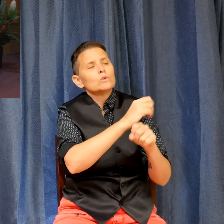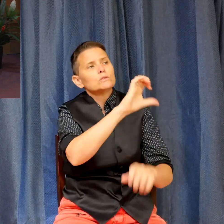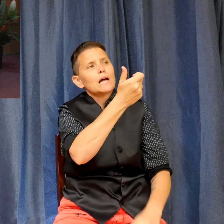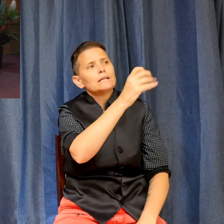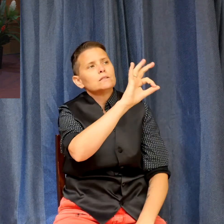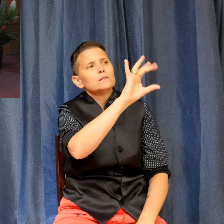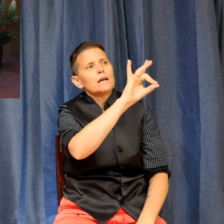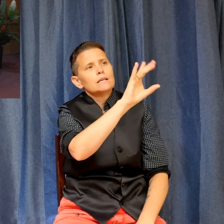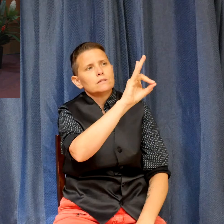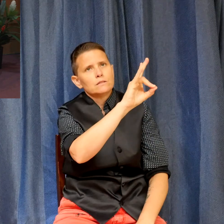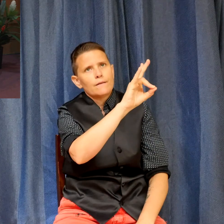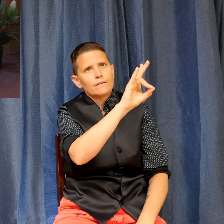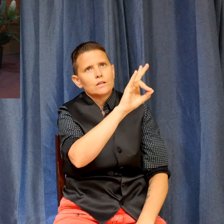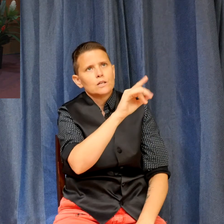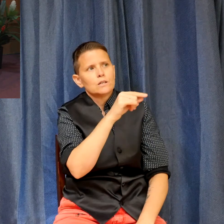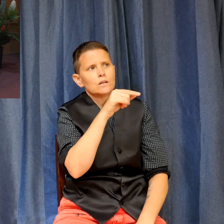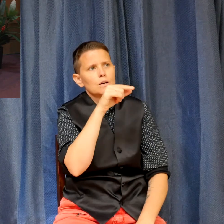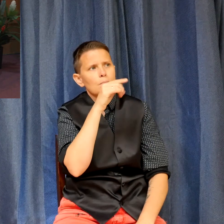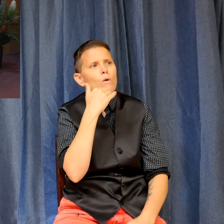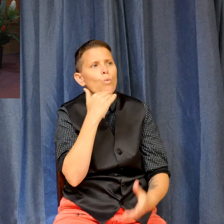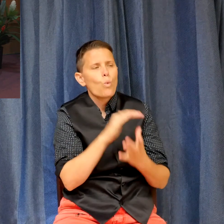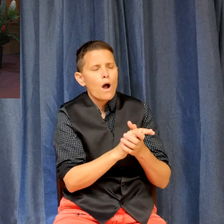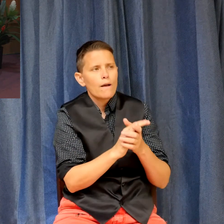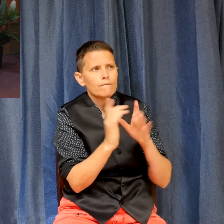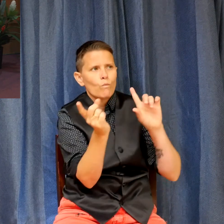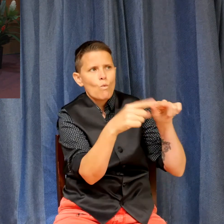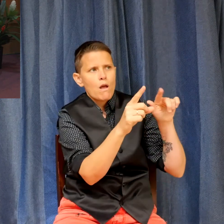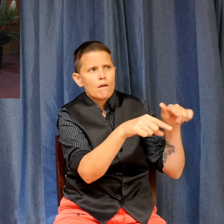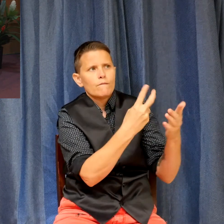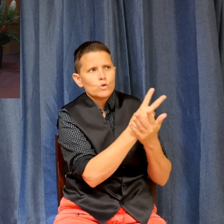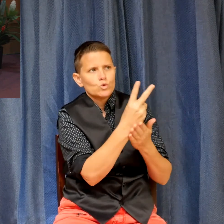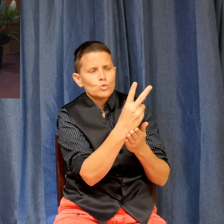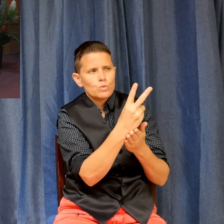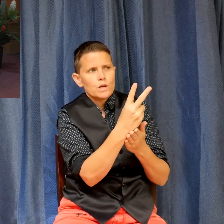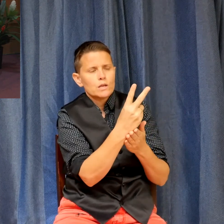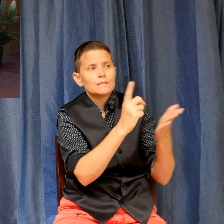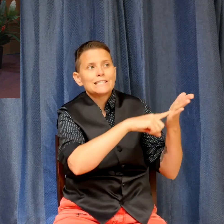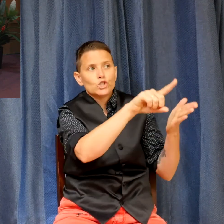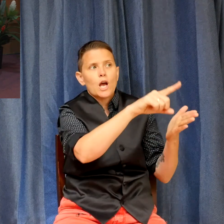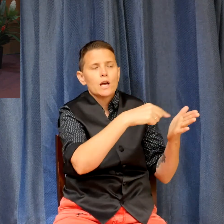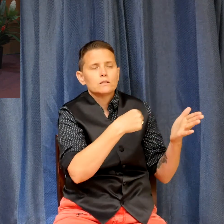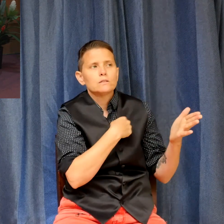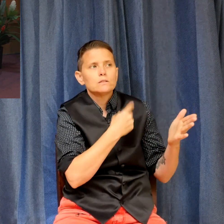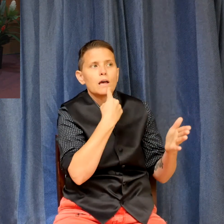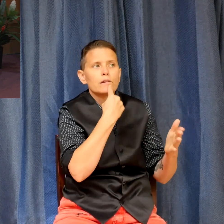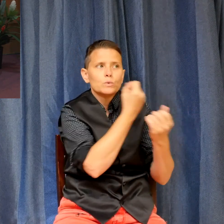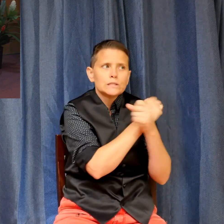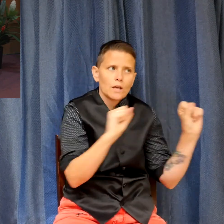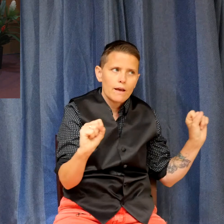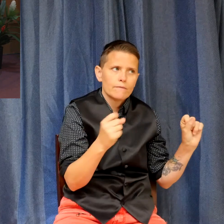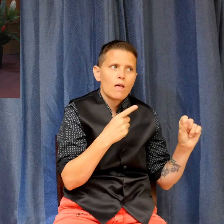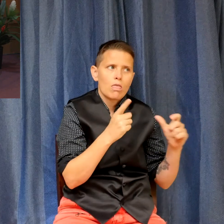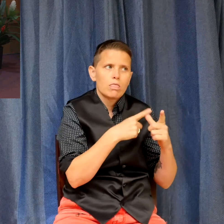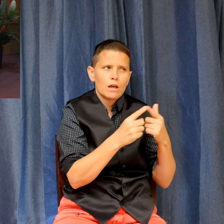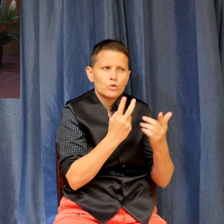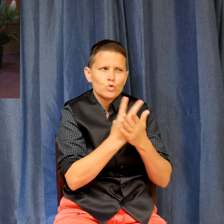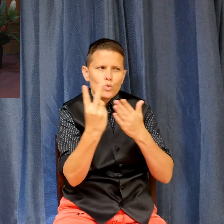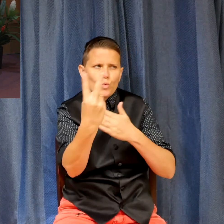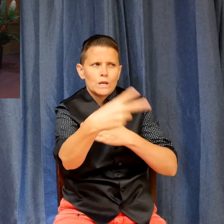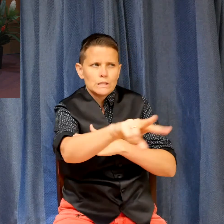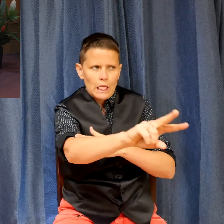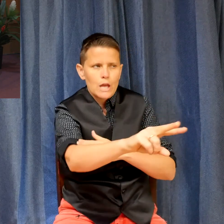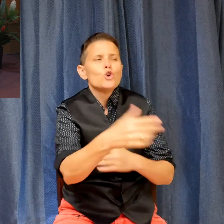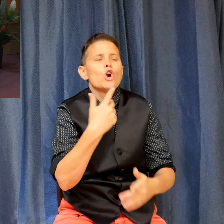She went for 2 weeks to check it out, and she said it was safe, so I showed up. That's awesome. That's